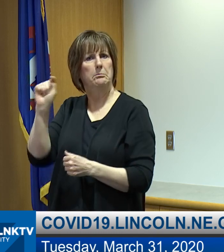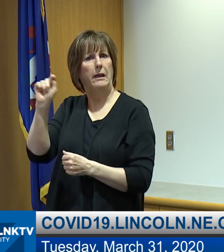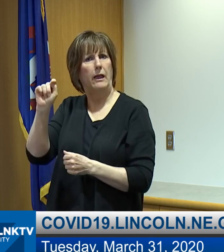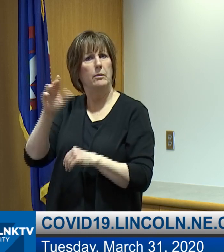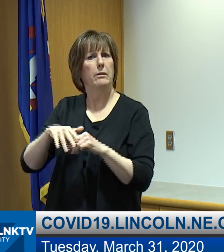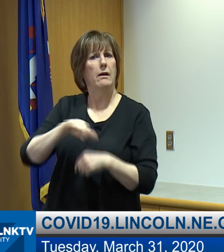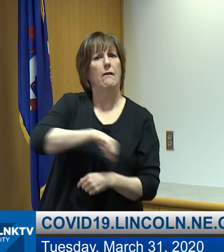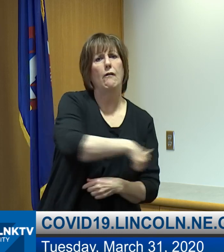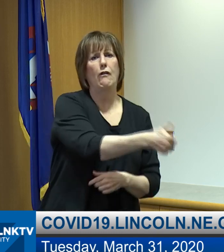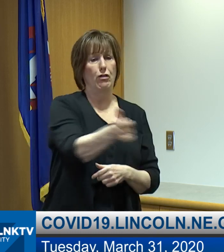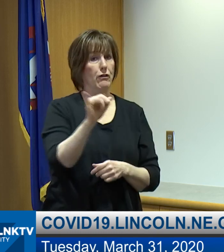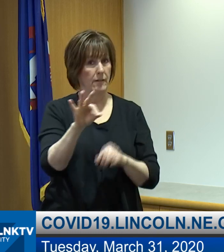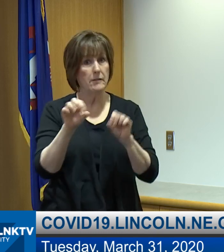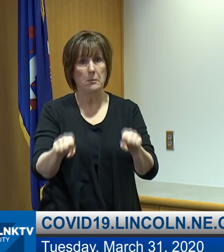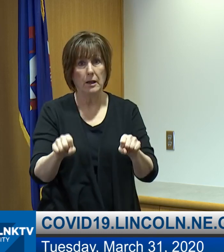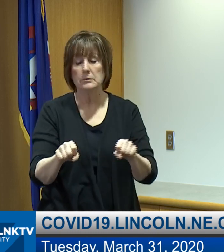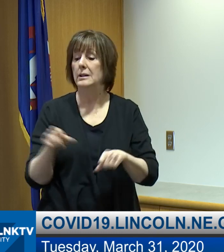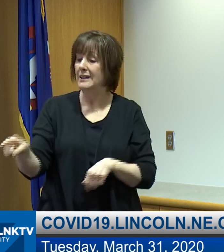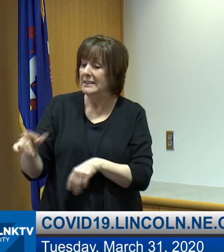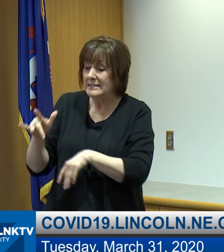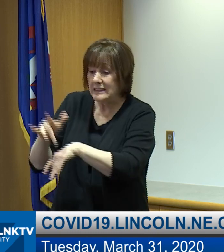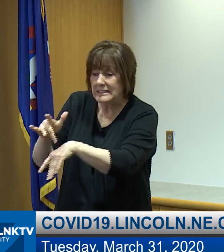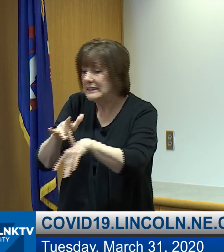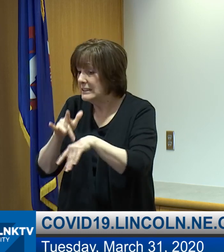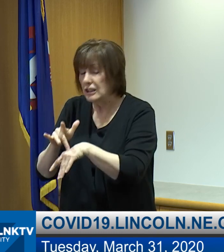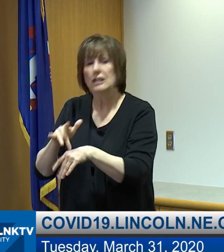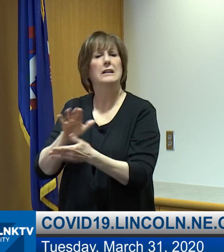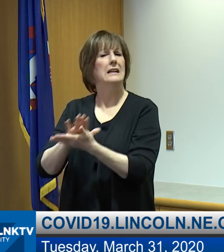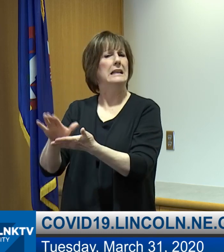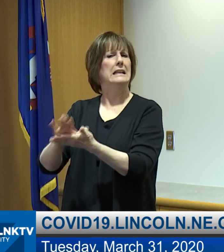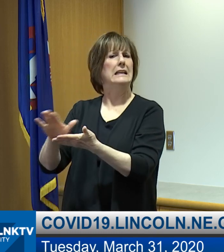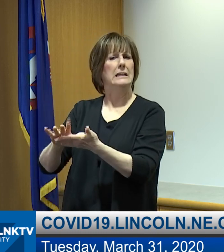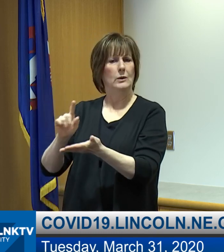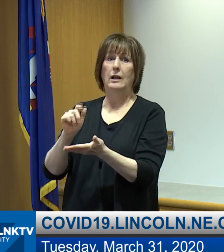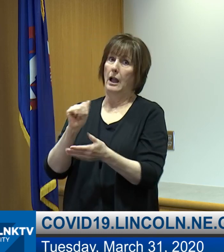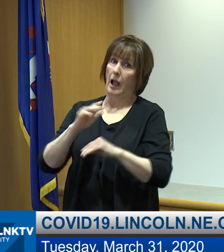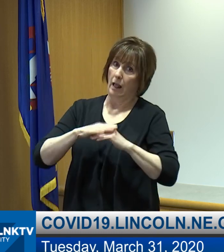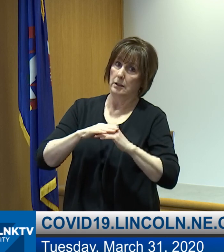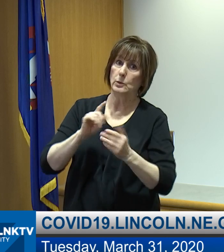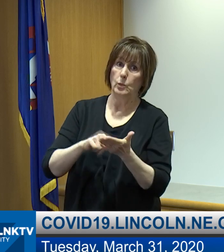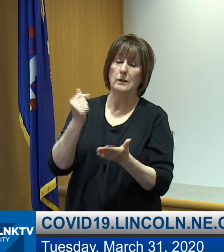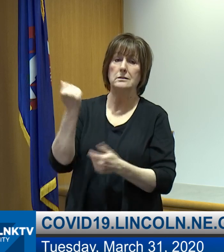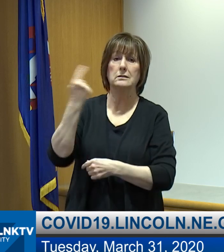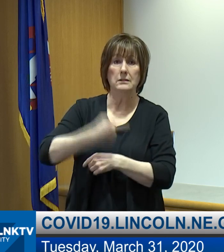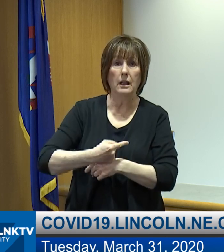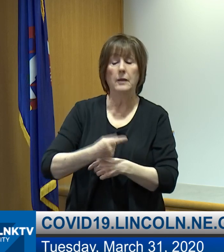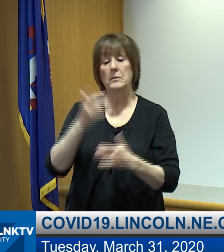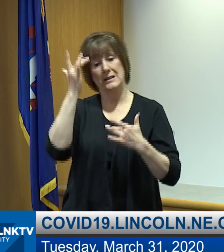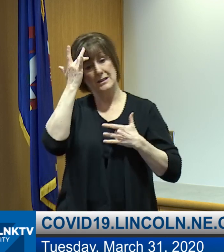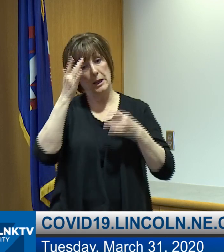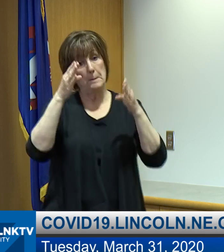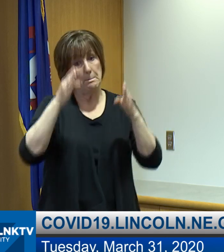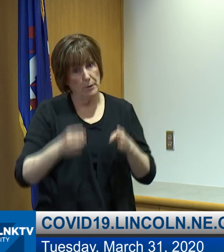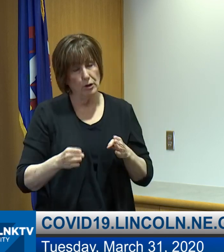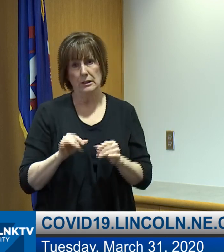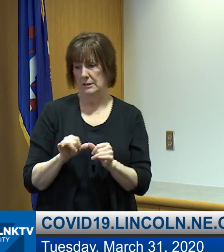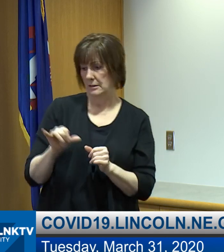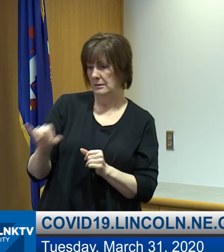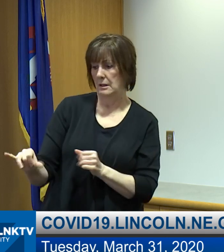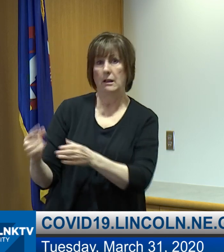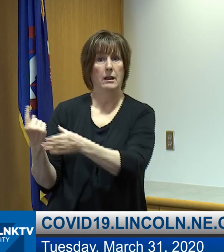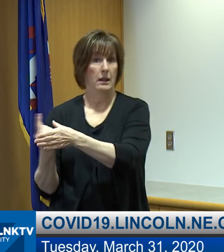possible. Surfaces that are touched often should be cleaned once a day at least. The sick person should continue to be